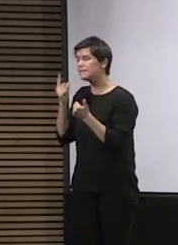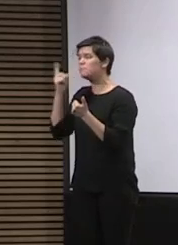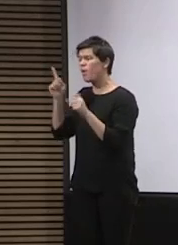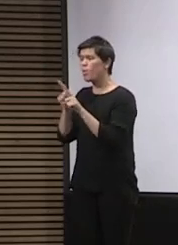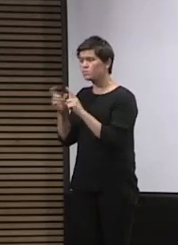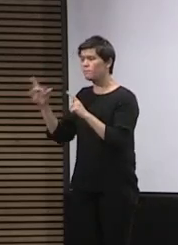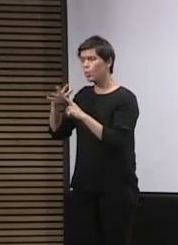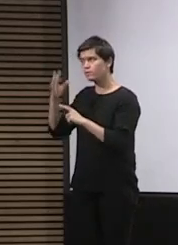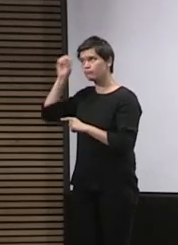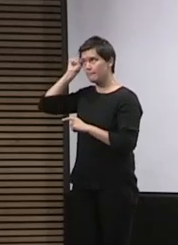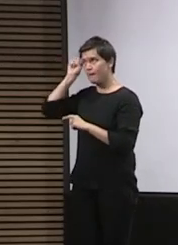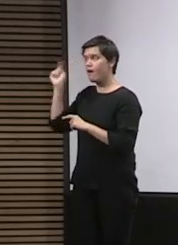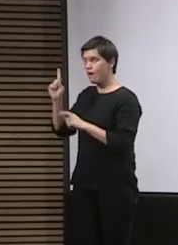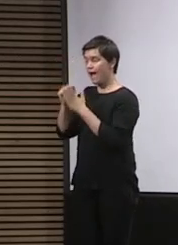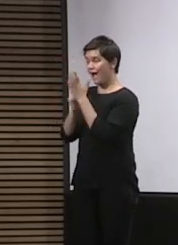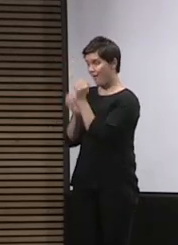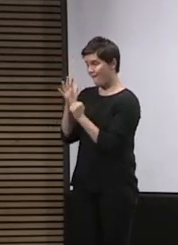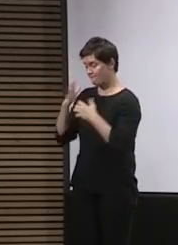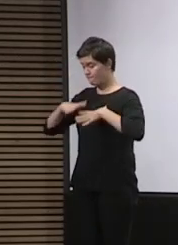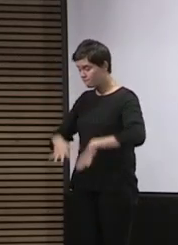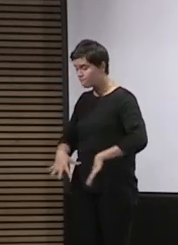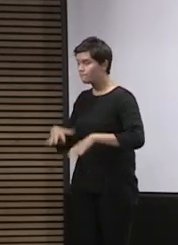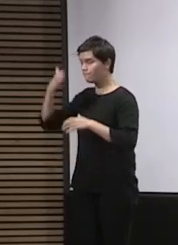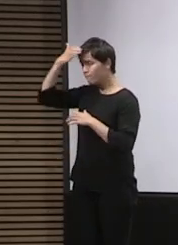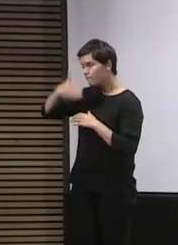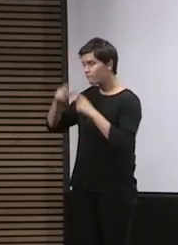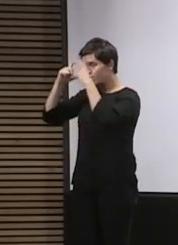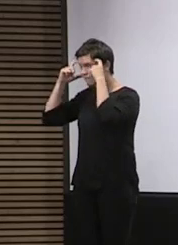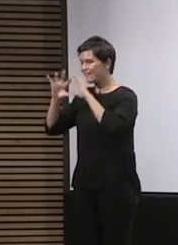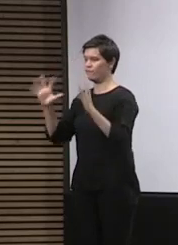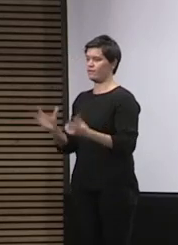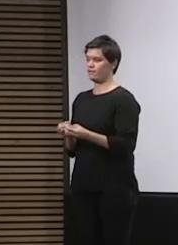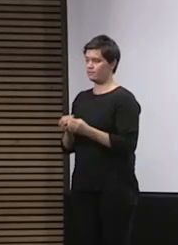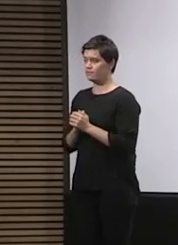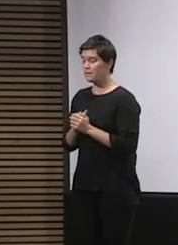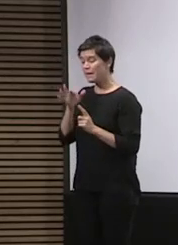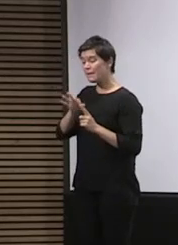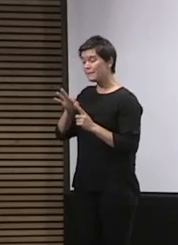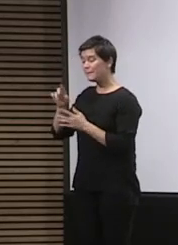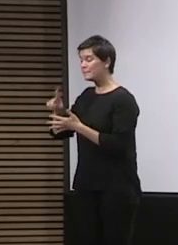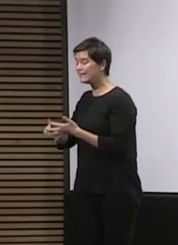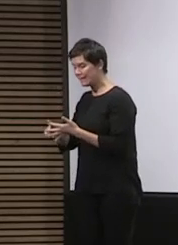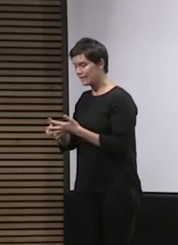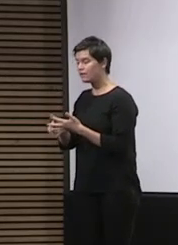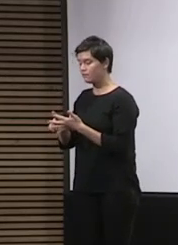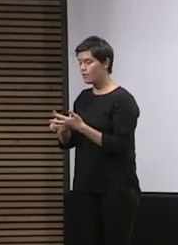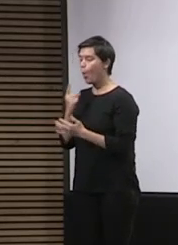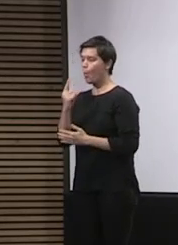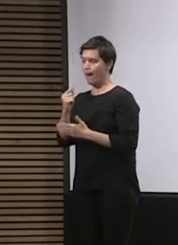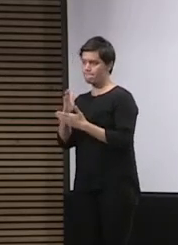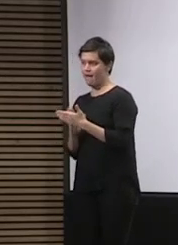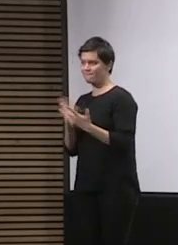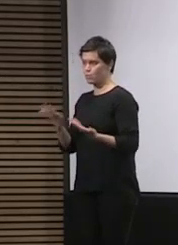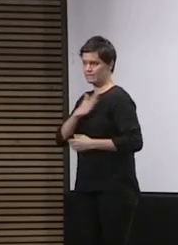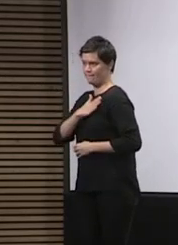PPE is part of the control approach, which includes physical distancing